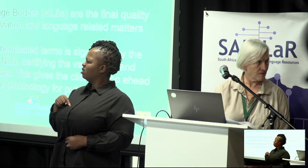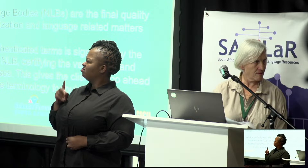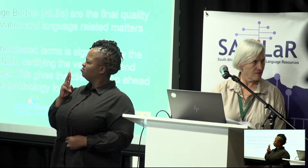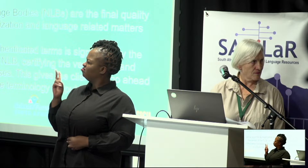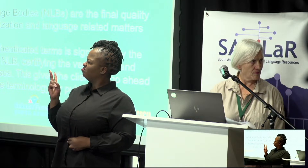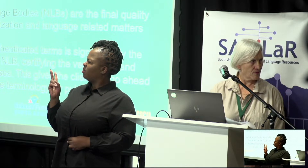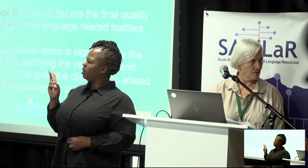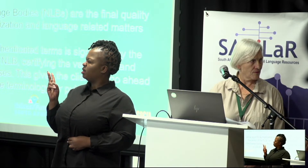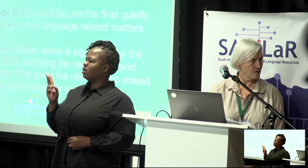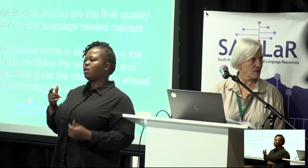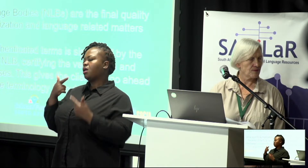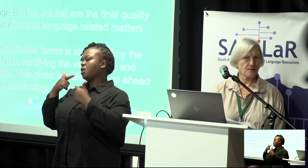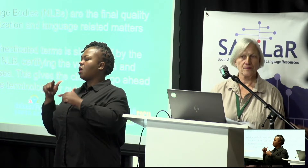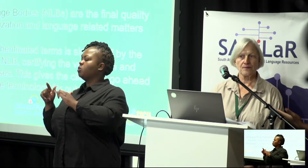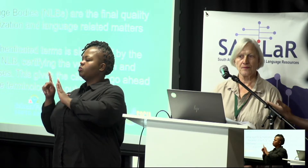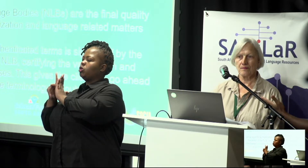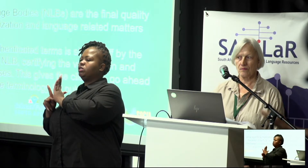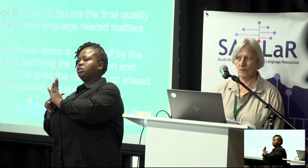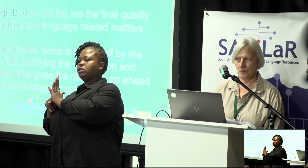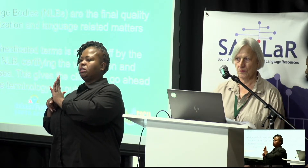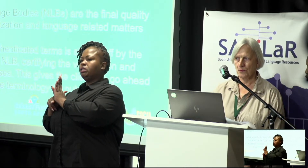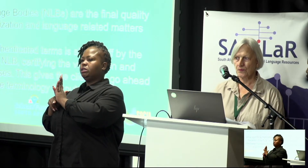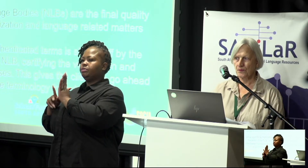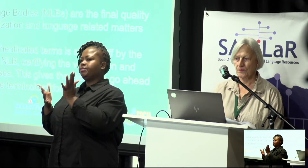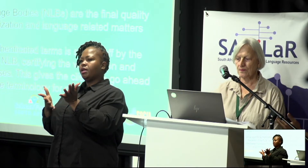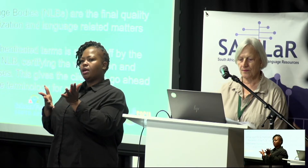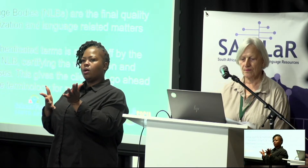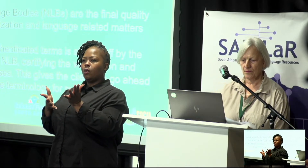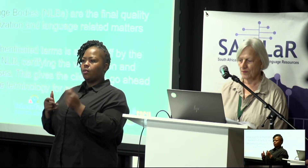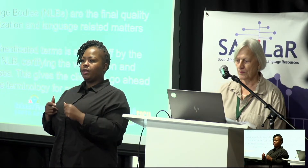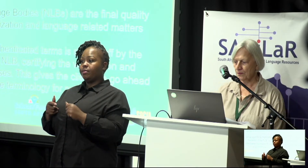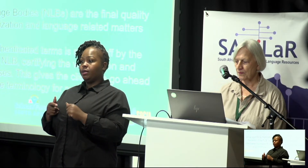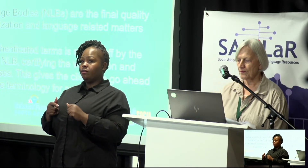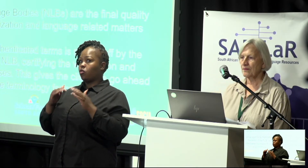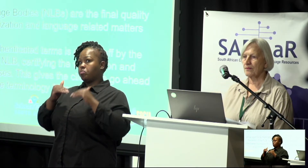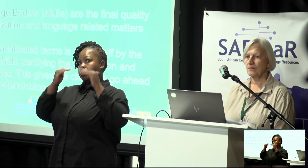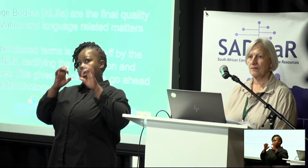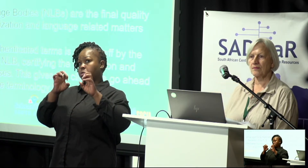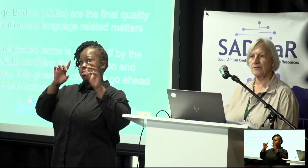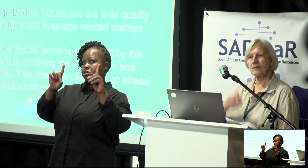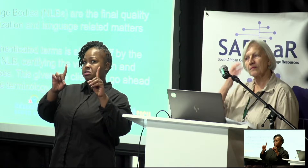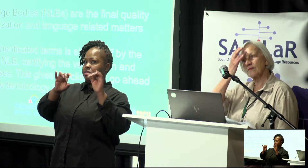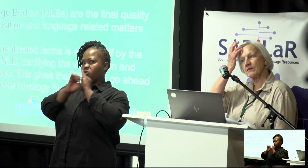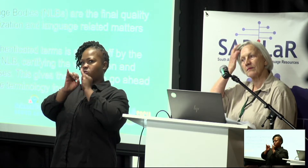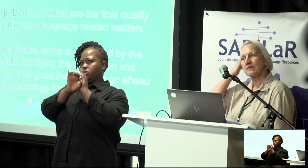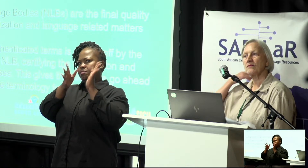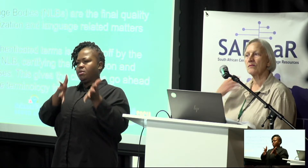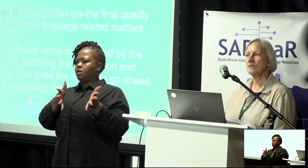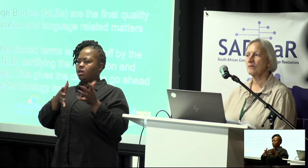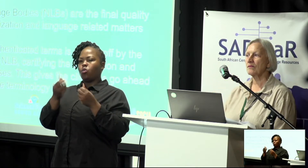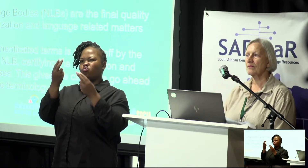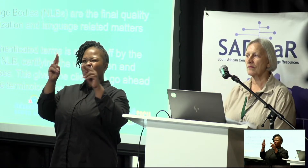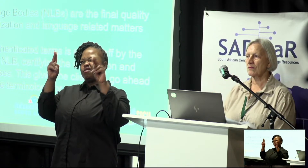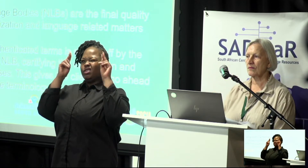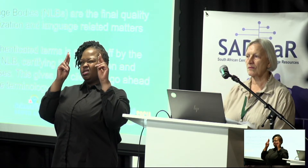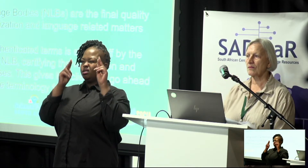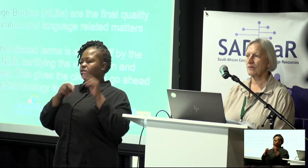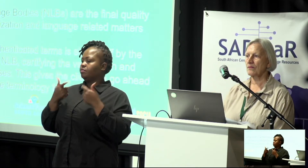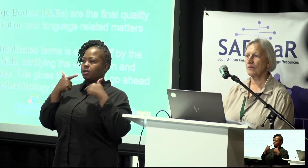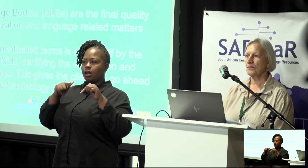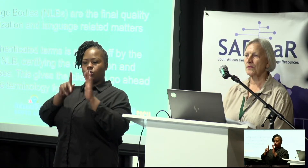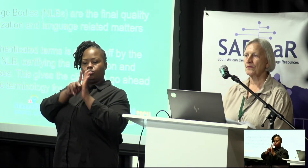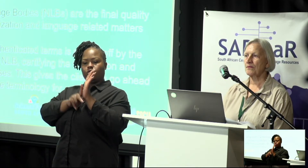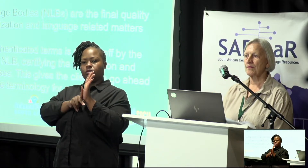language policies and policies for the higher education institutions, university language policies and